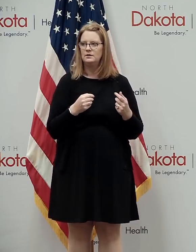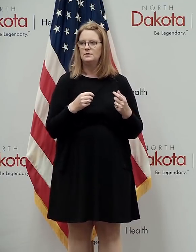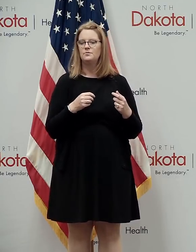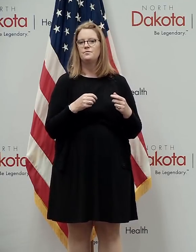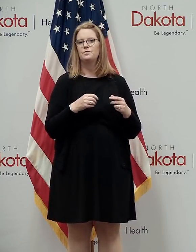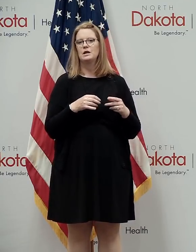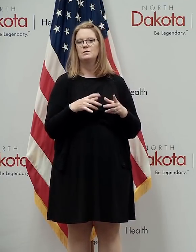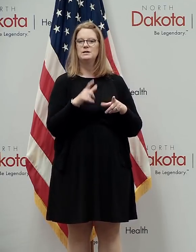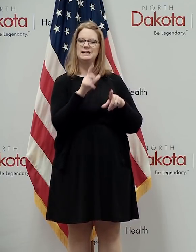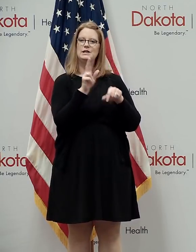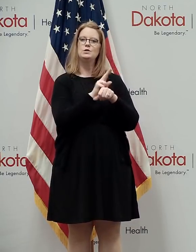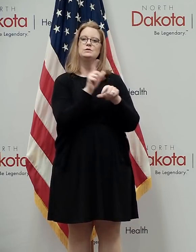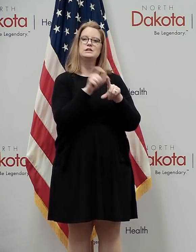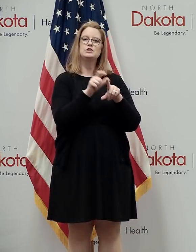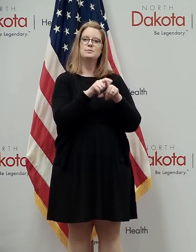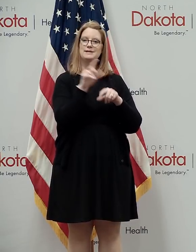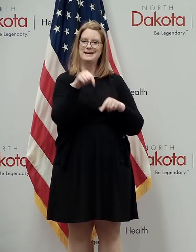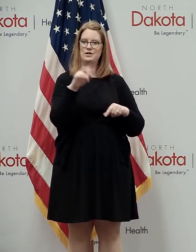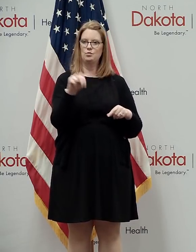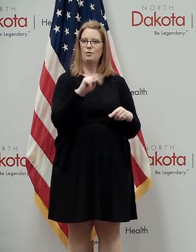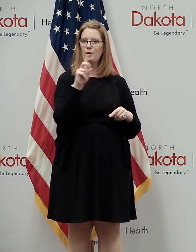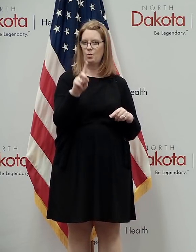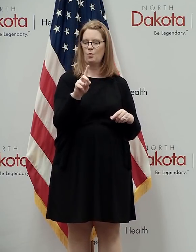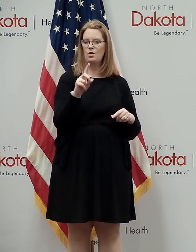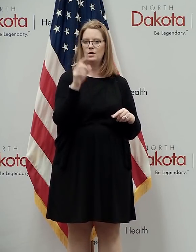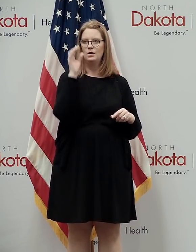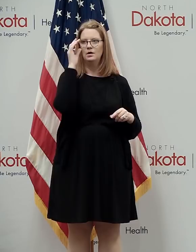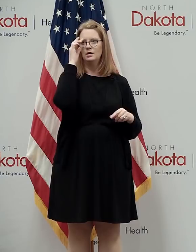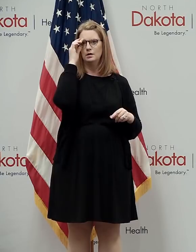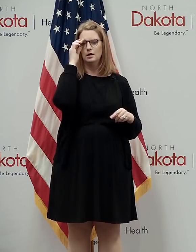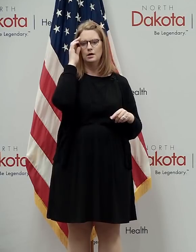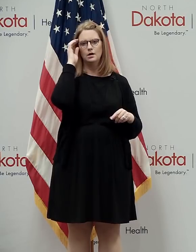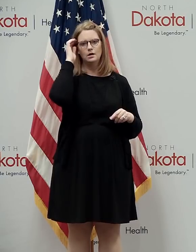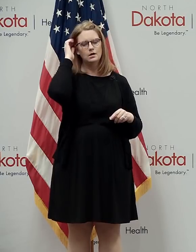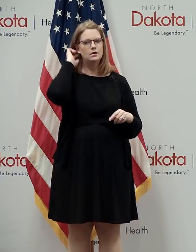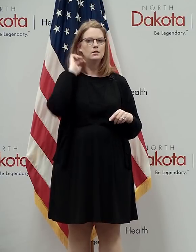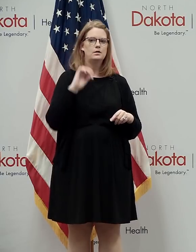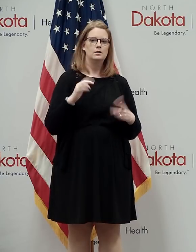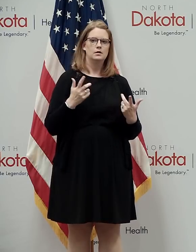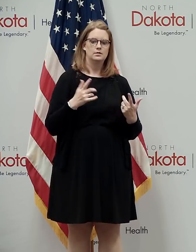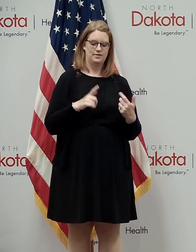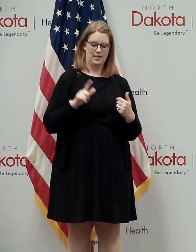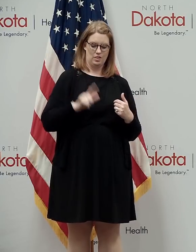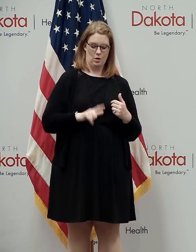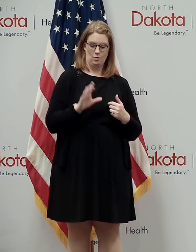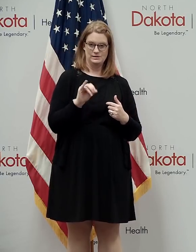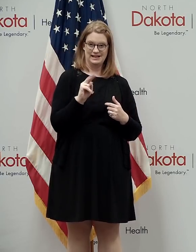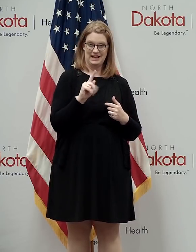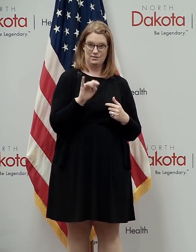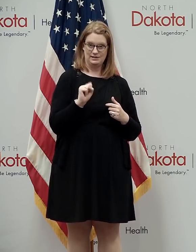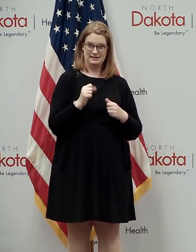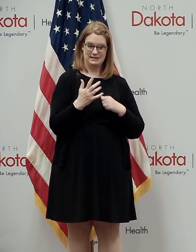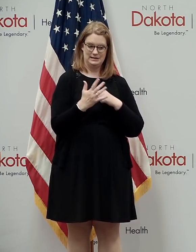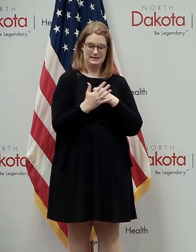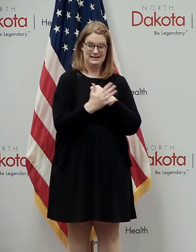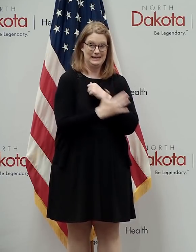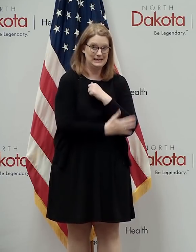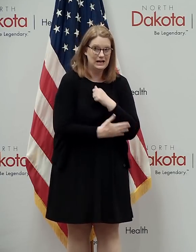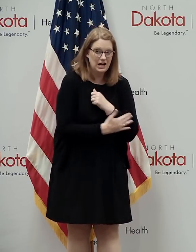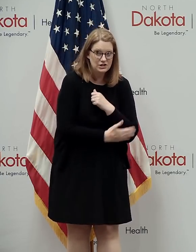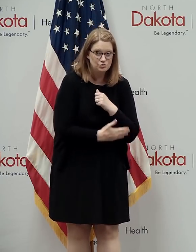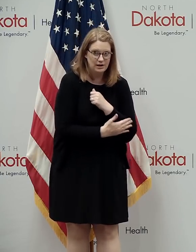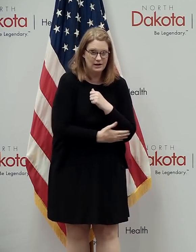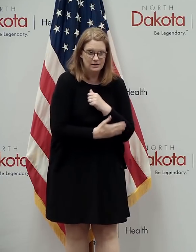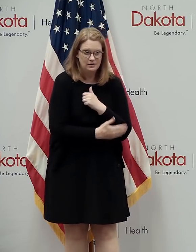when we use the terminology in North Dakota, we're sort of comparing some of the lowest counties in the country versus